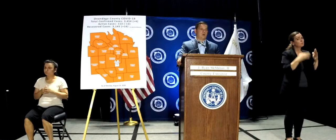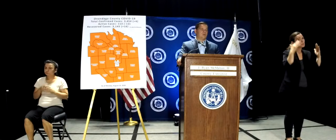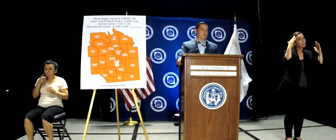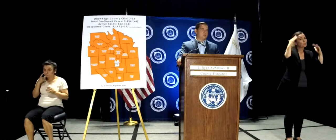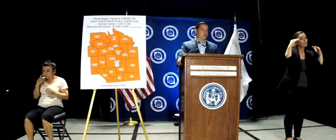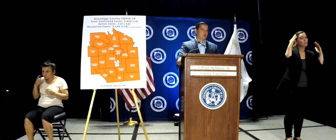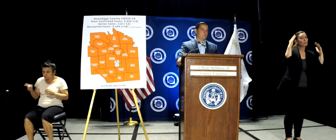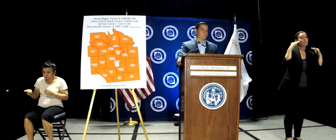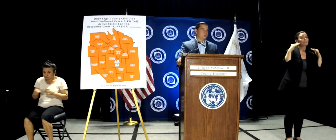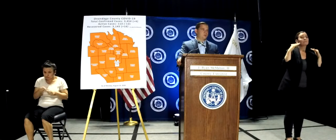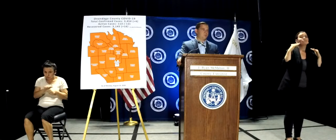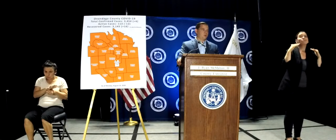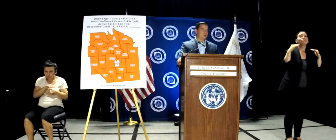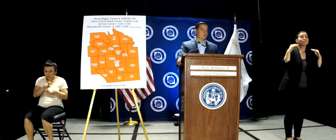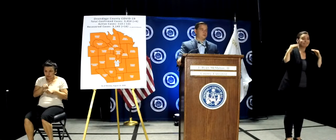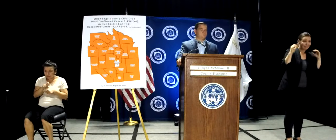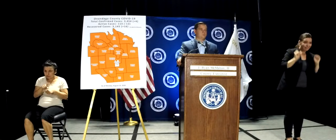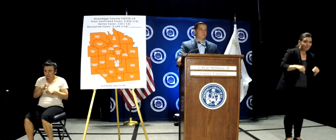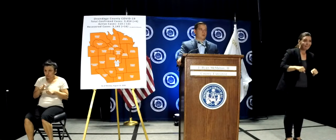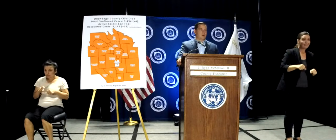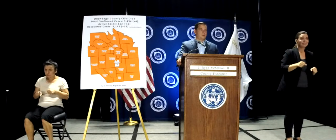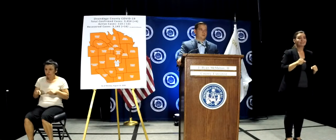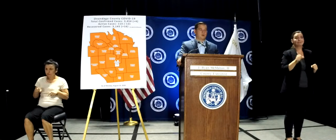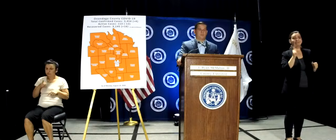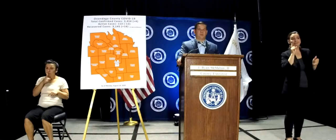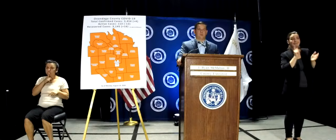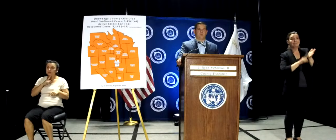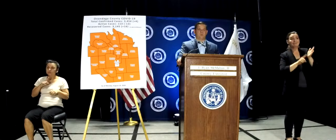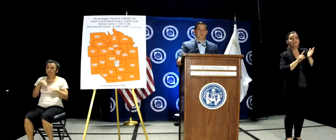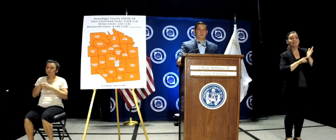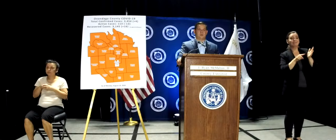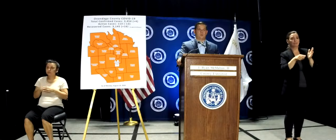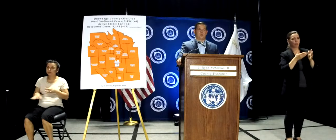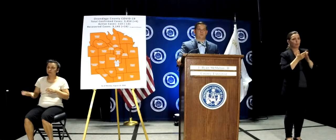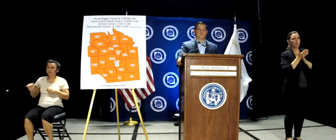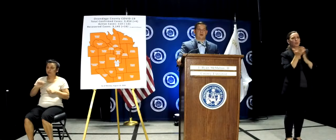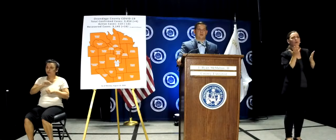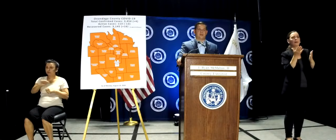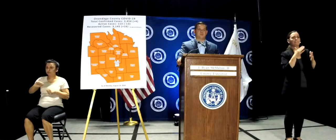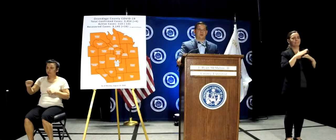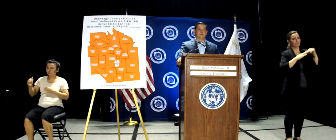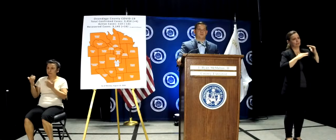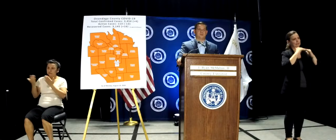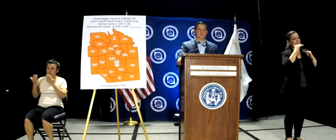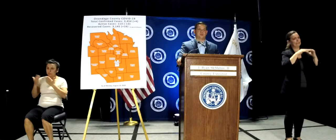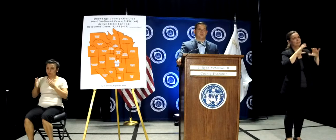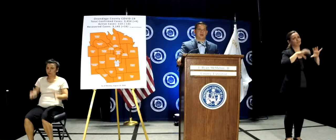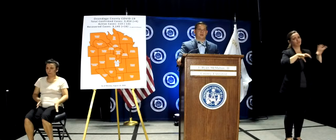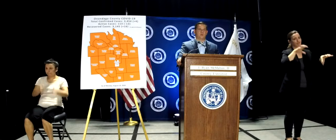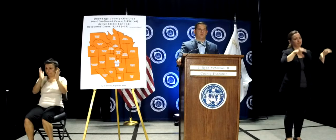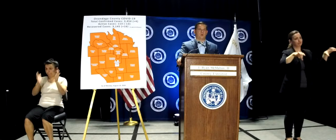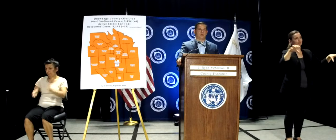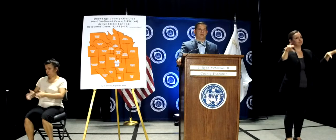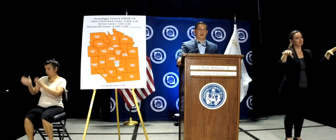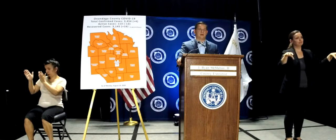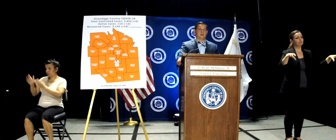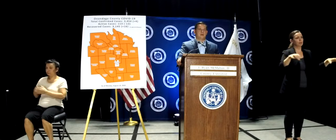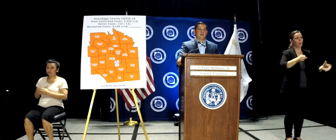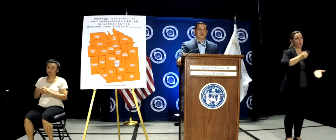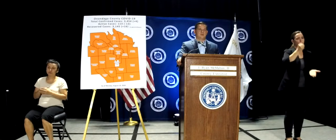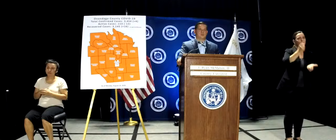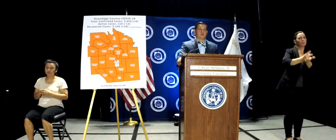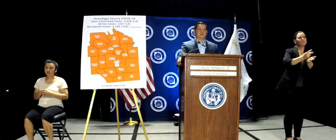virus throughout the year in the buildings. There's a couple things that we hope to finalize plans with the districts on that we're working